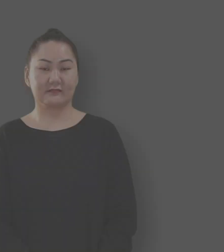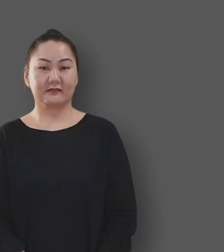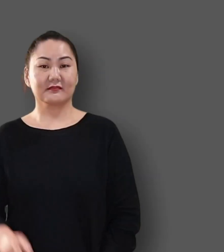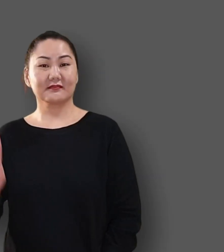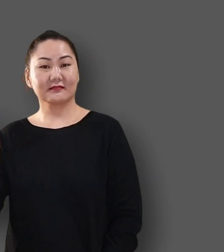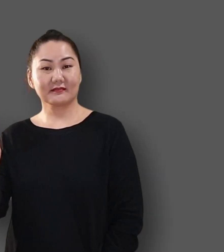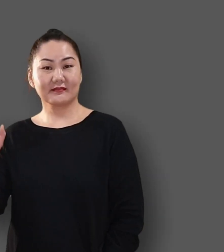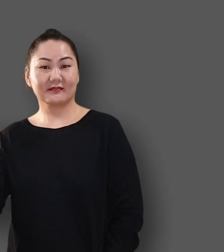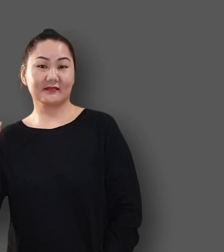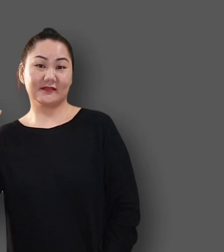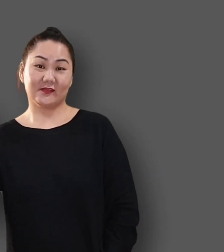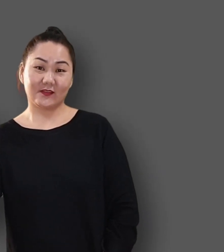Our position.